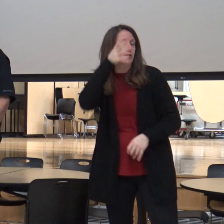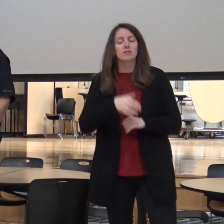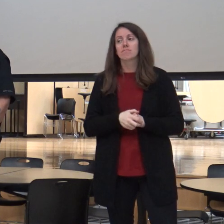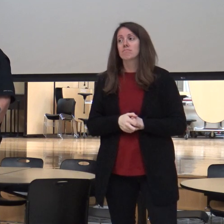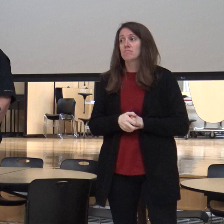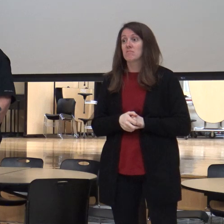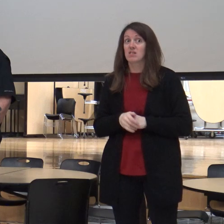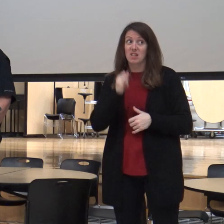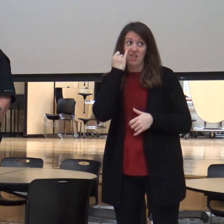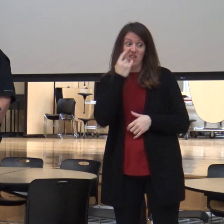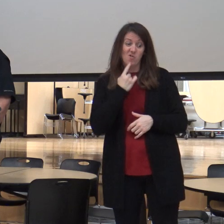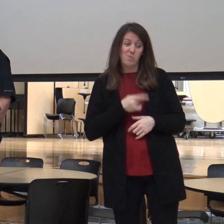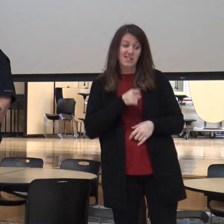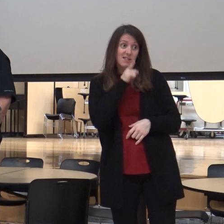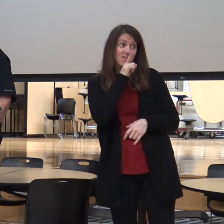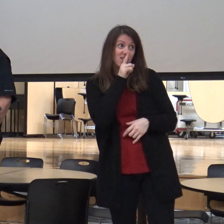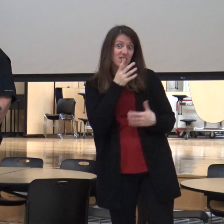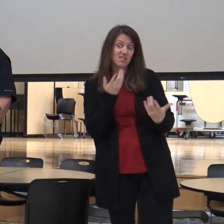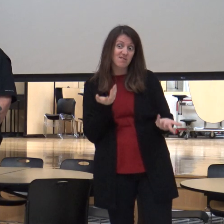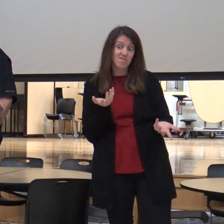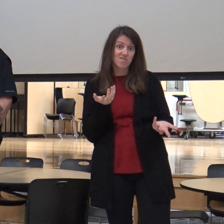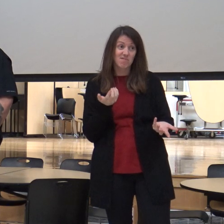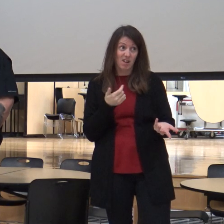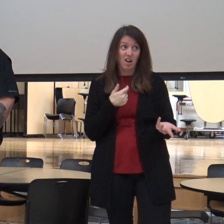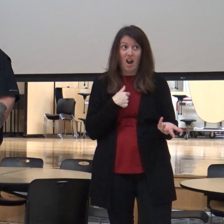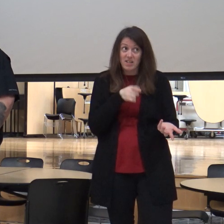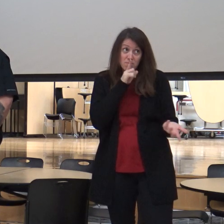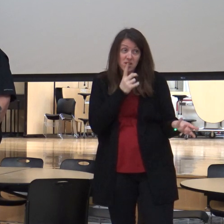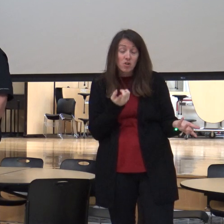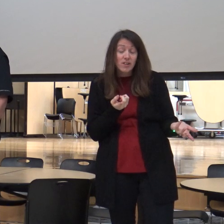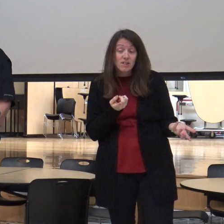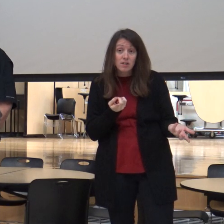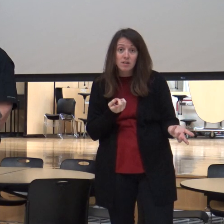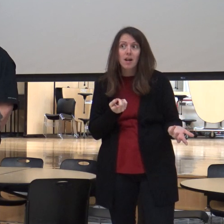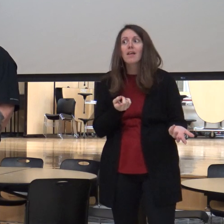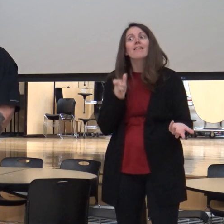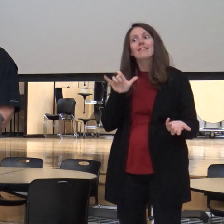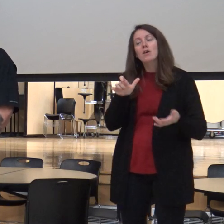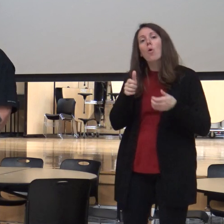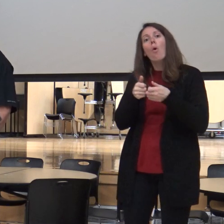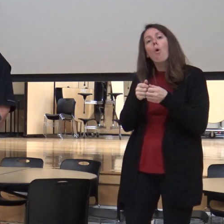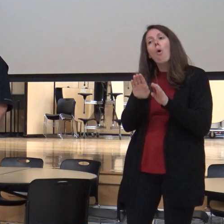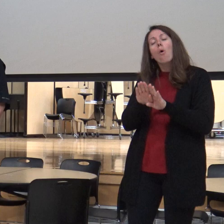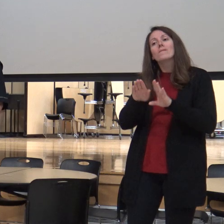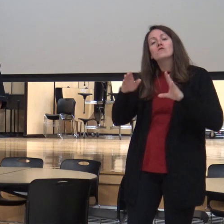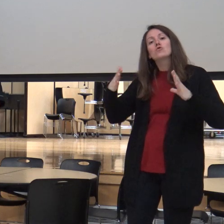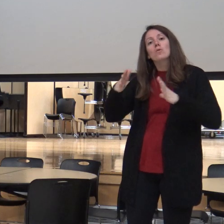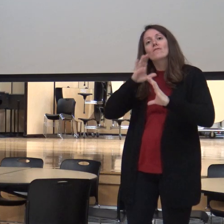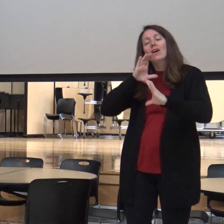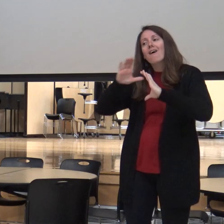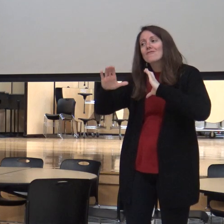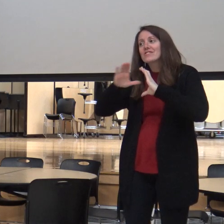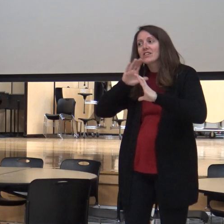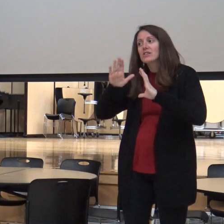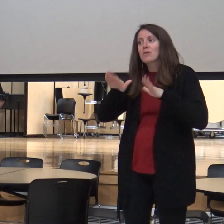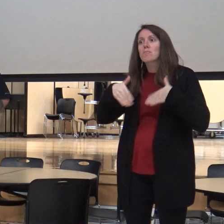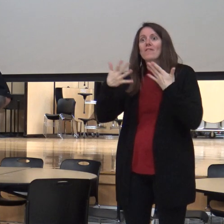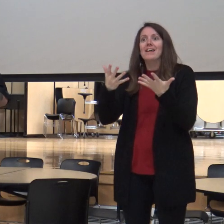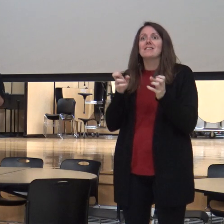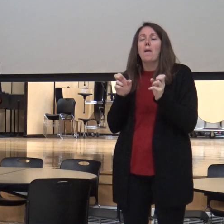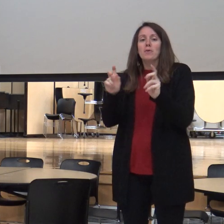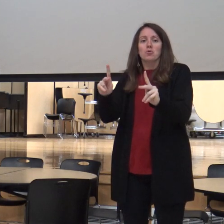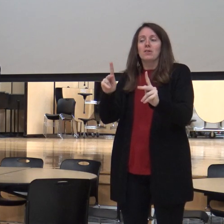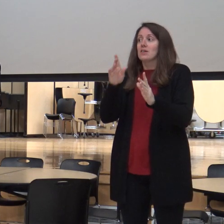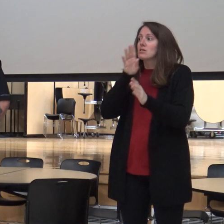if they told me to keep it a secret, then I probably would. I mean, it opens the door for conversations. It gives us the opportunity to talk and